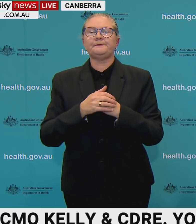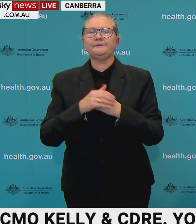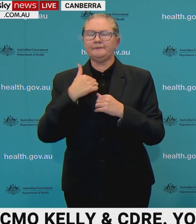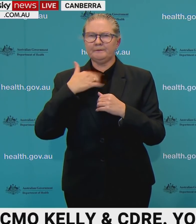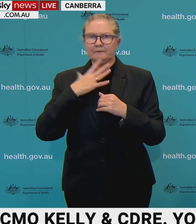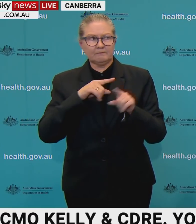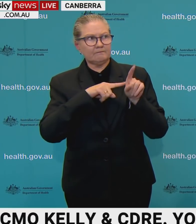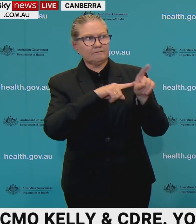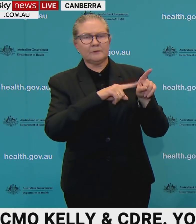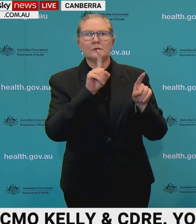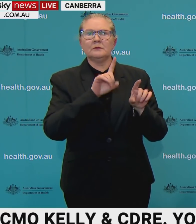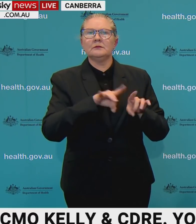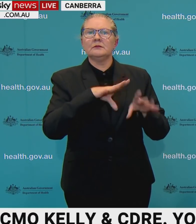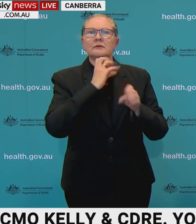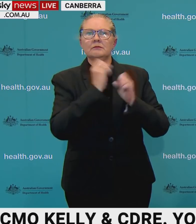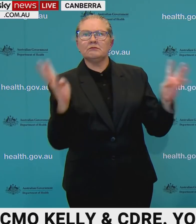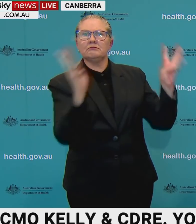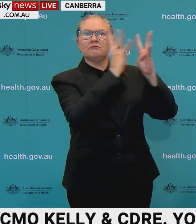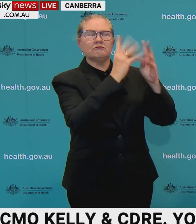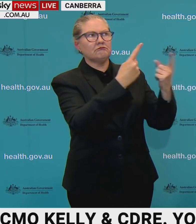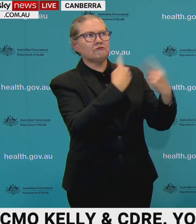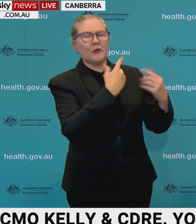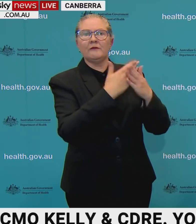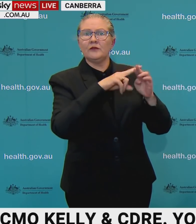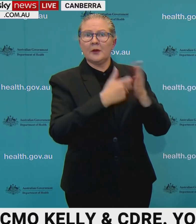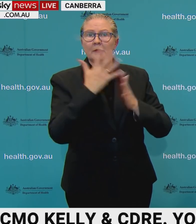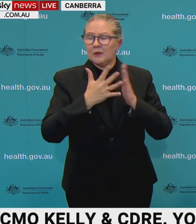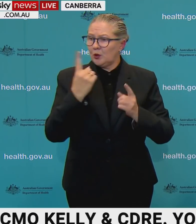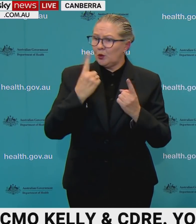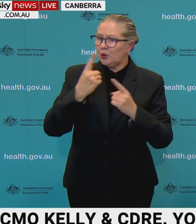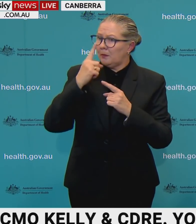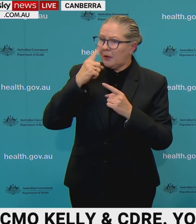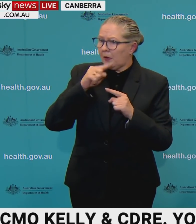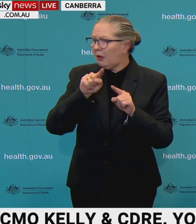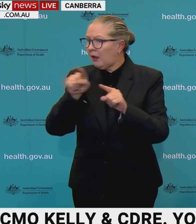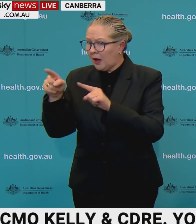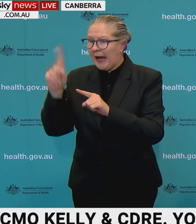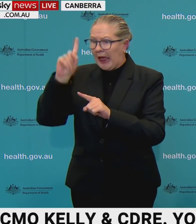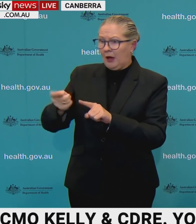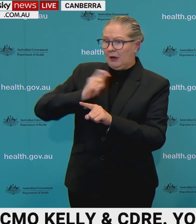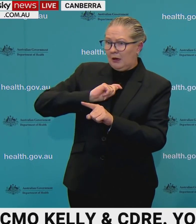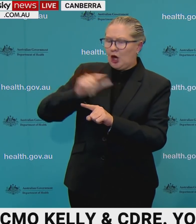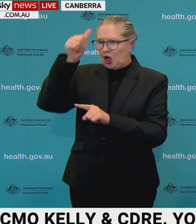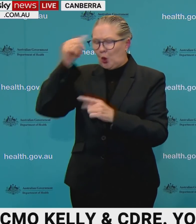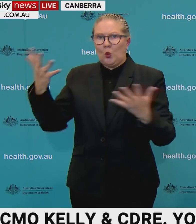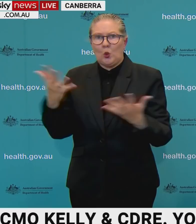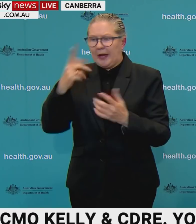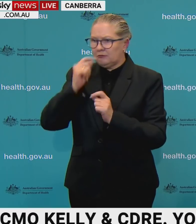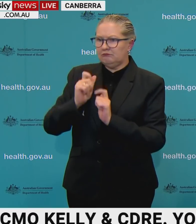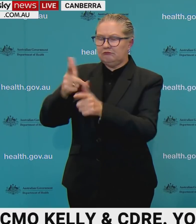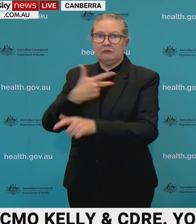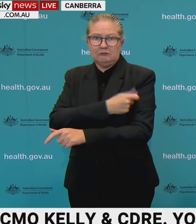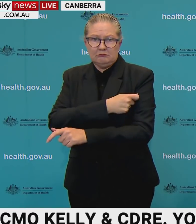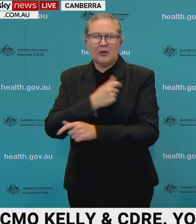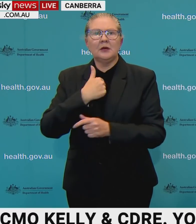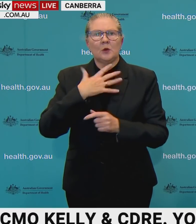from National Cabinet on Friday and ensuring that all newly eligible Australians know how and where to access a vaccine. And again, I'll point you